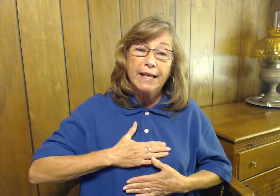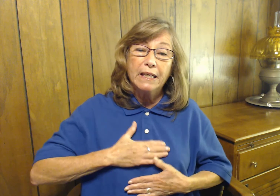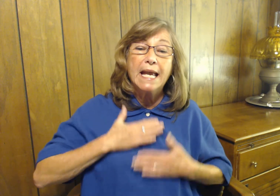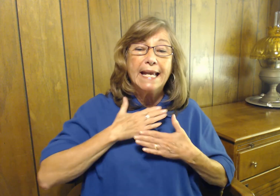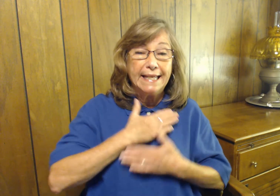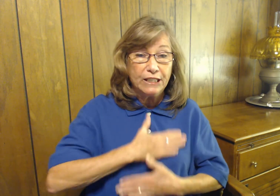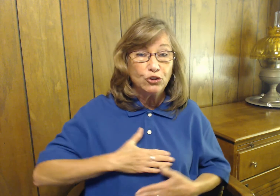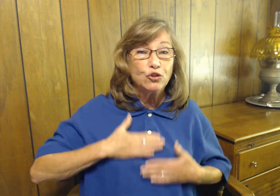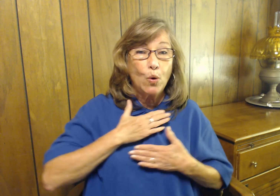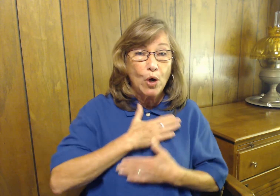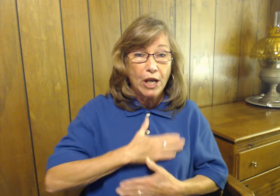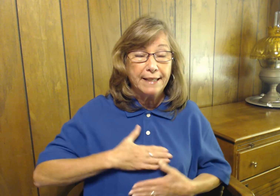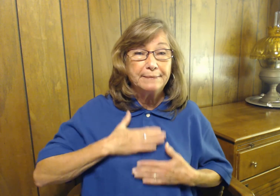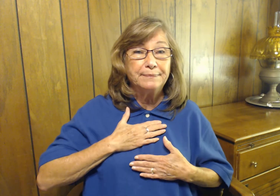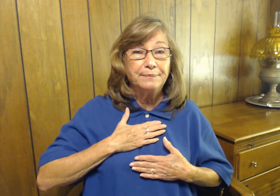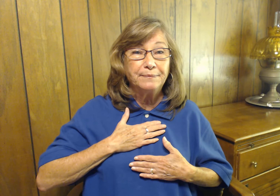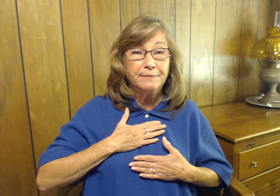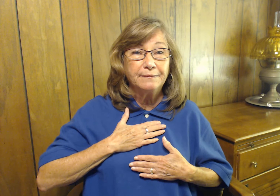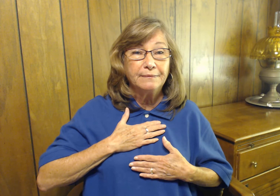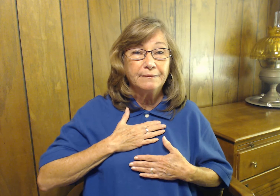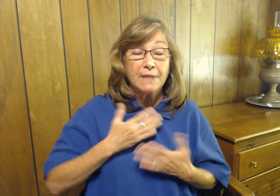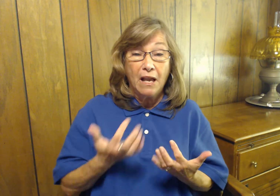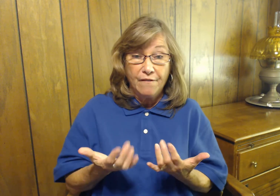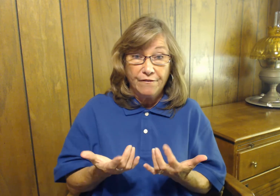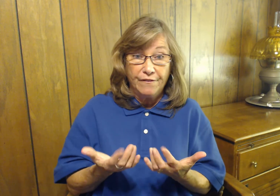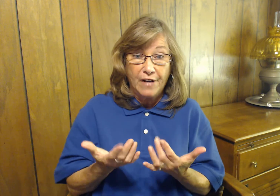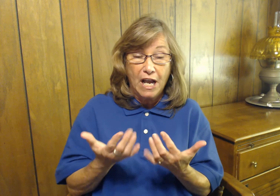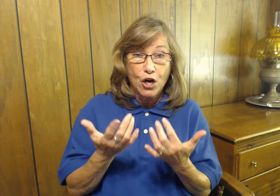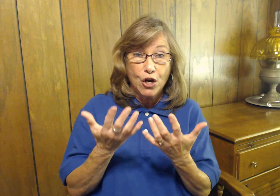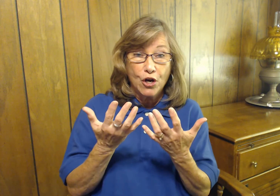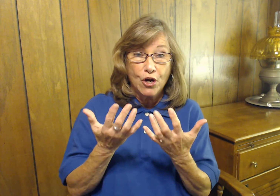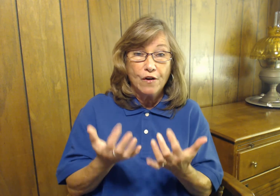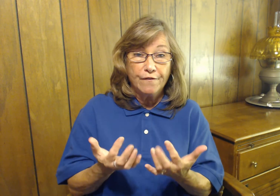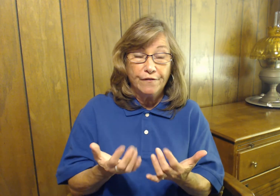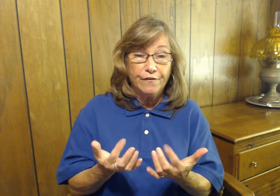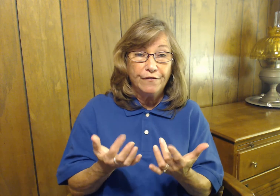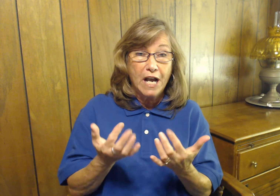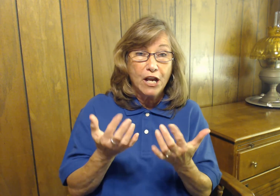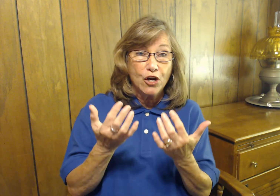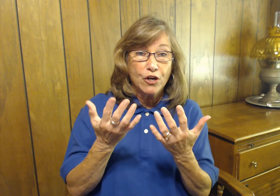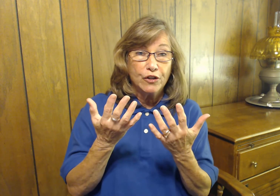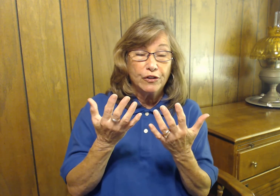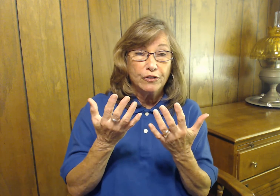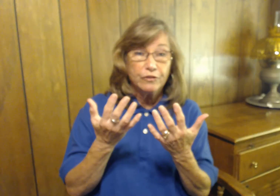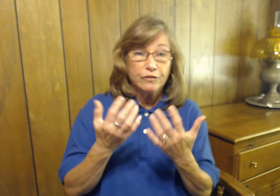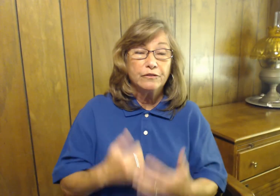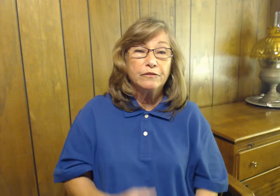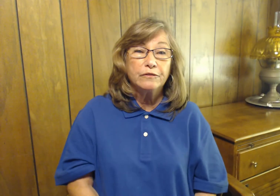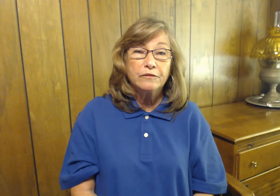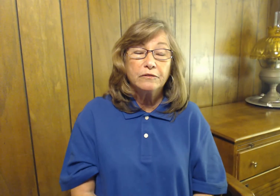fire fire float